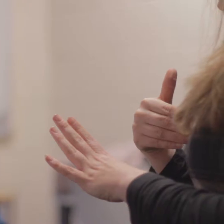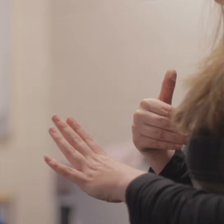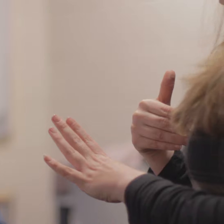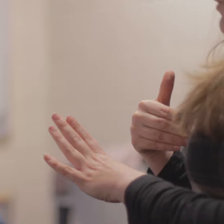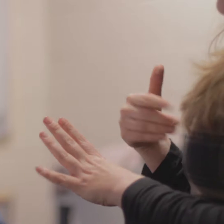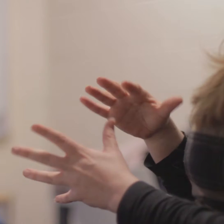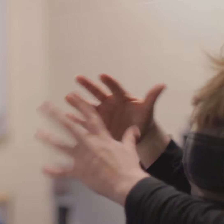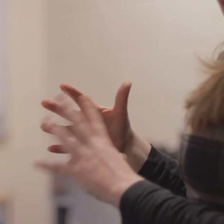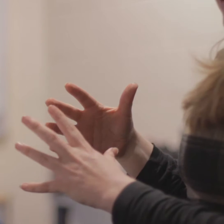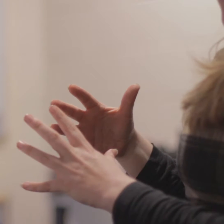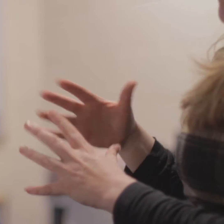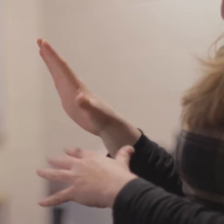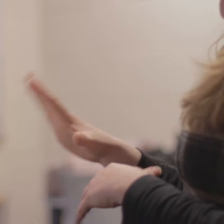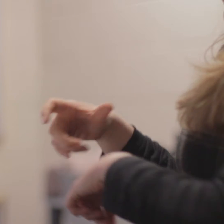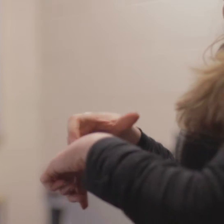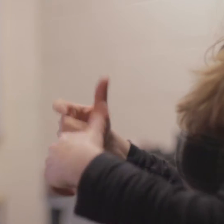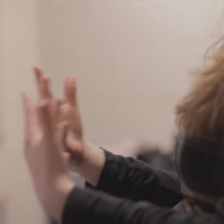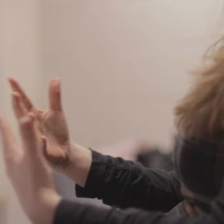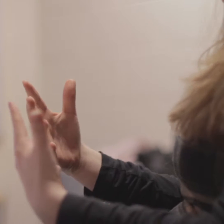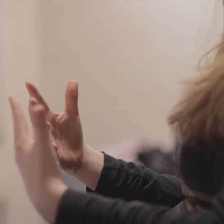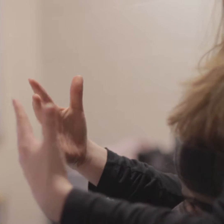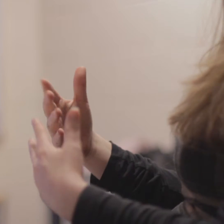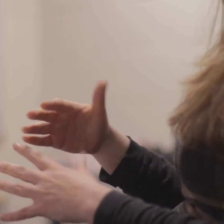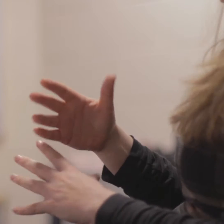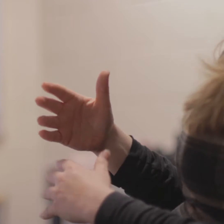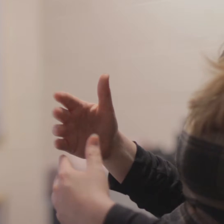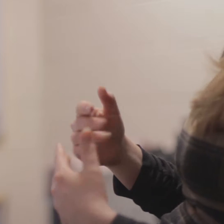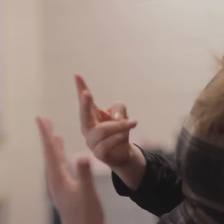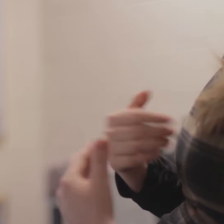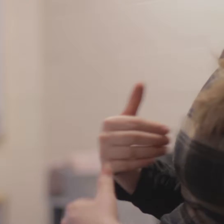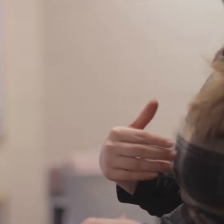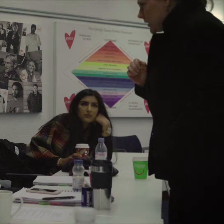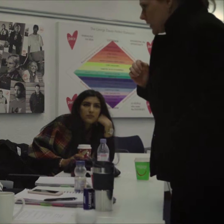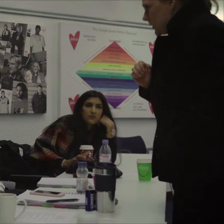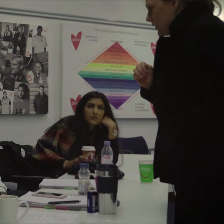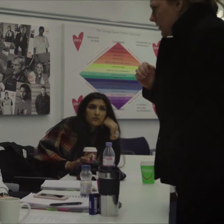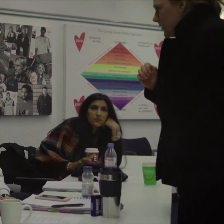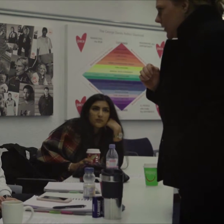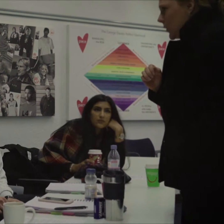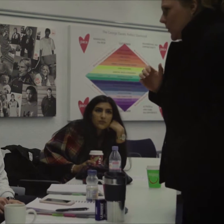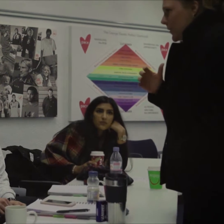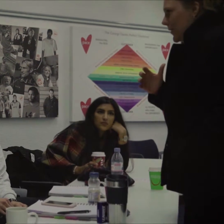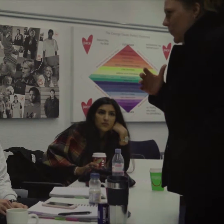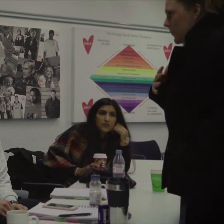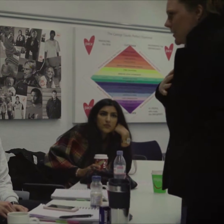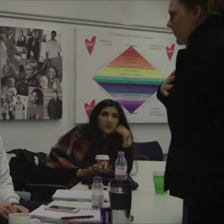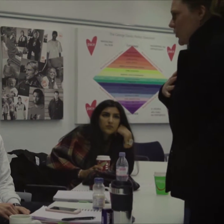more comfortable. So I think that they get not anywhere near as good a healthcare because of the communications issues, that they can't